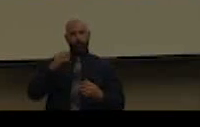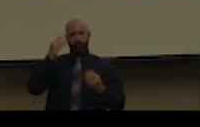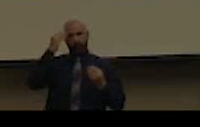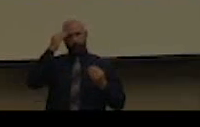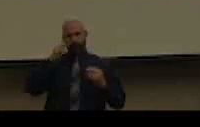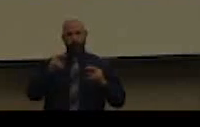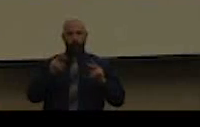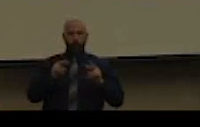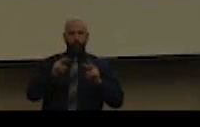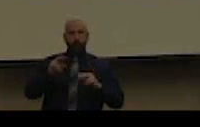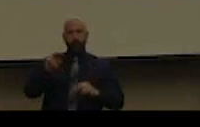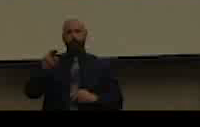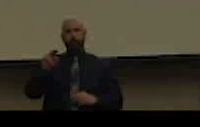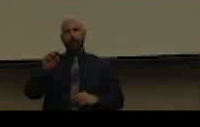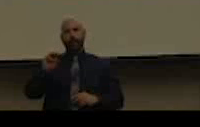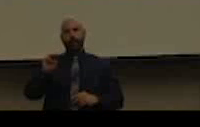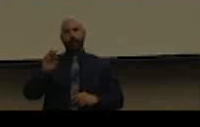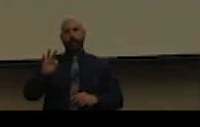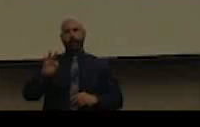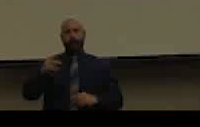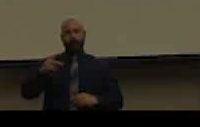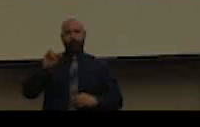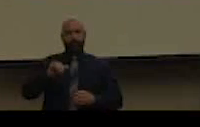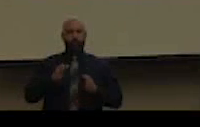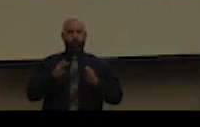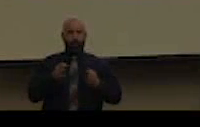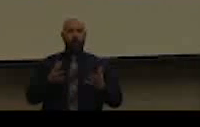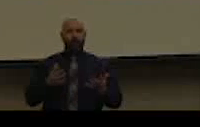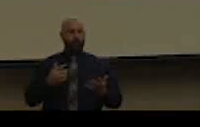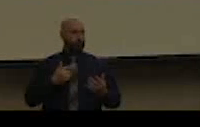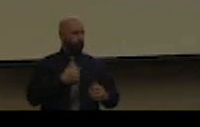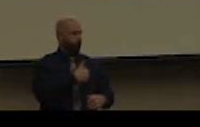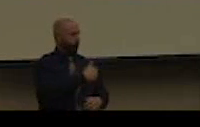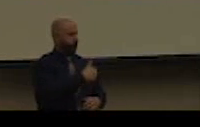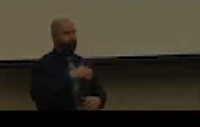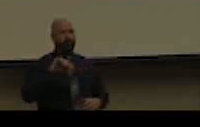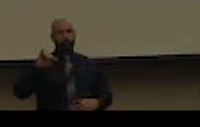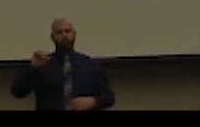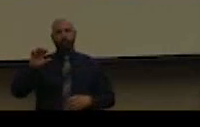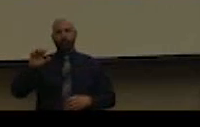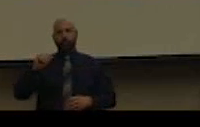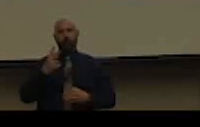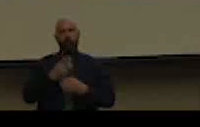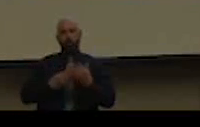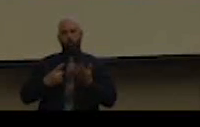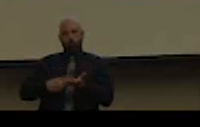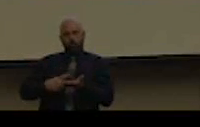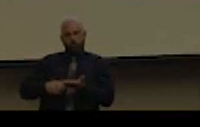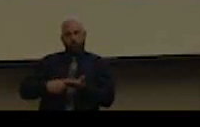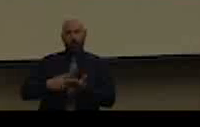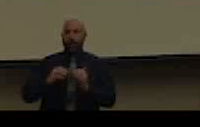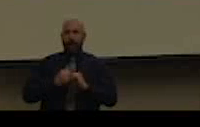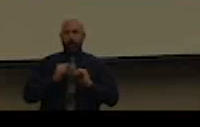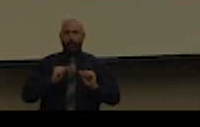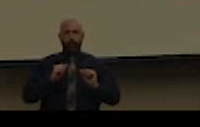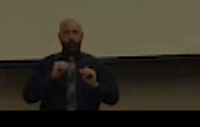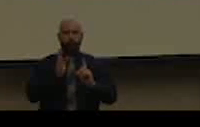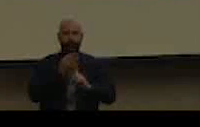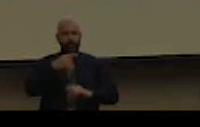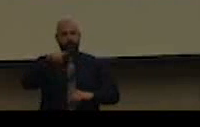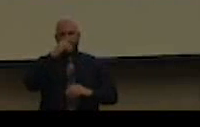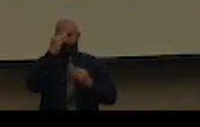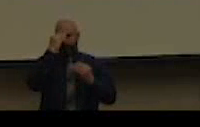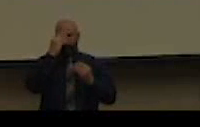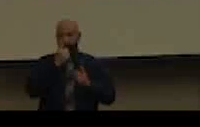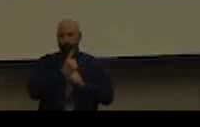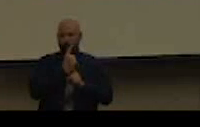think that's really what Jessica and I have had conversations about that. How do we have people thinking that way? And so look for this upcoming